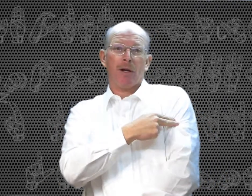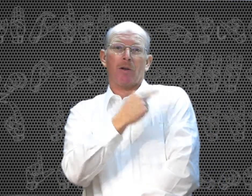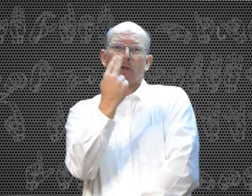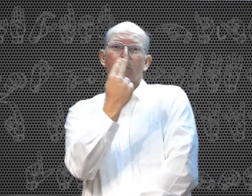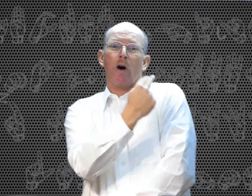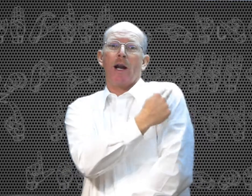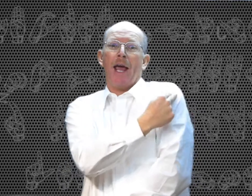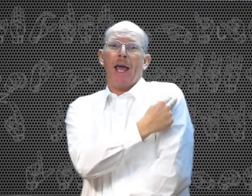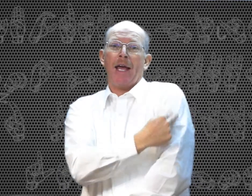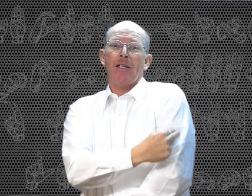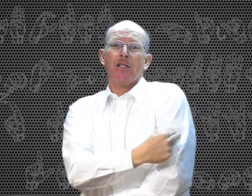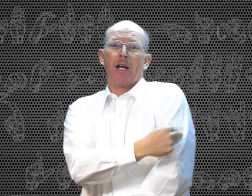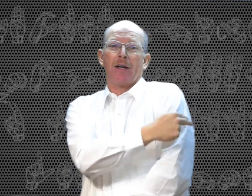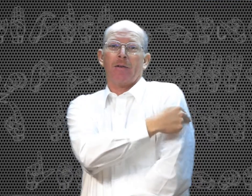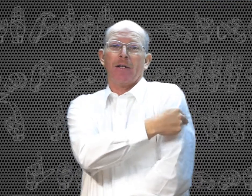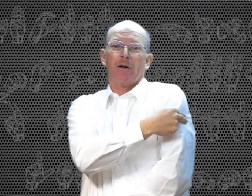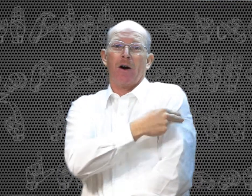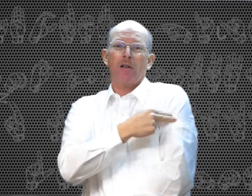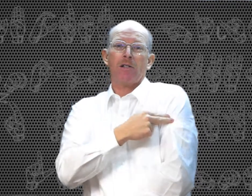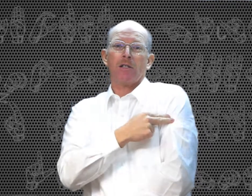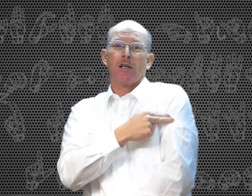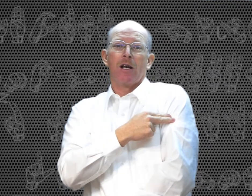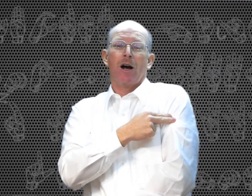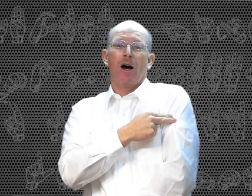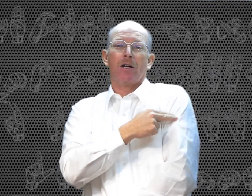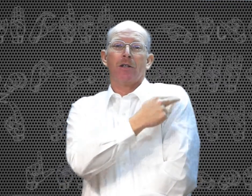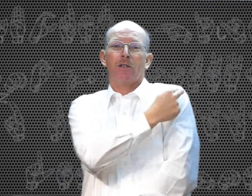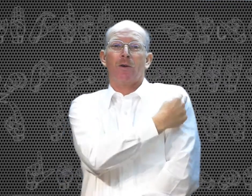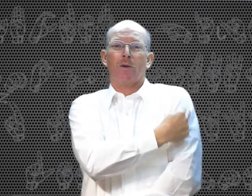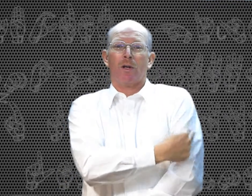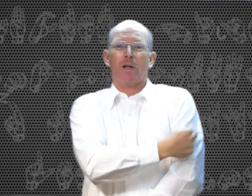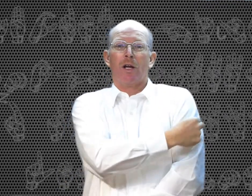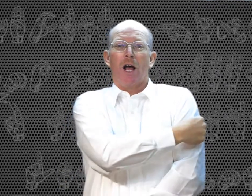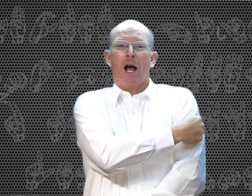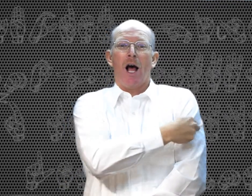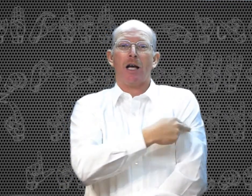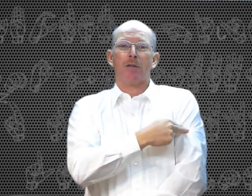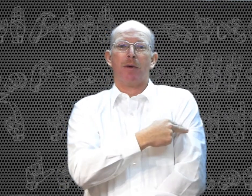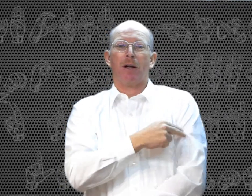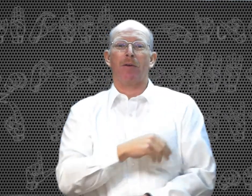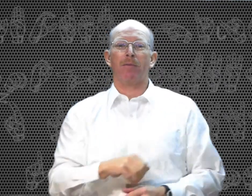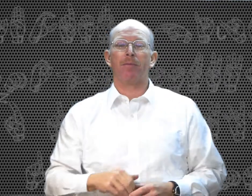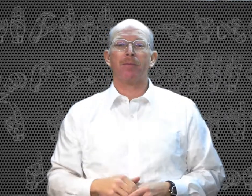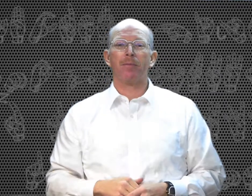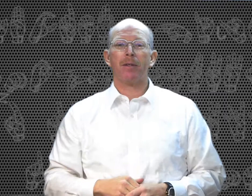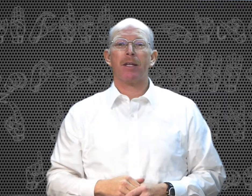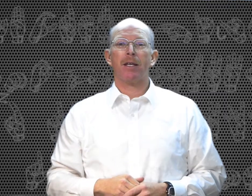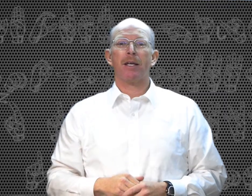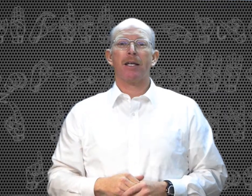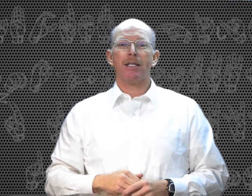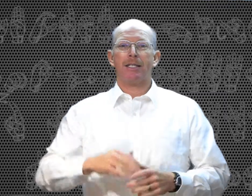Hospital. You draw an H, like a Red Cross, on your shoulder. Hospital.